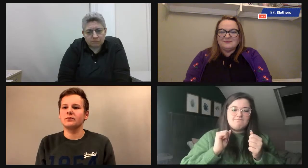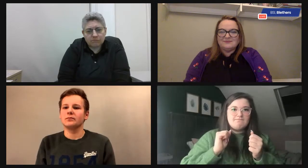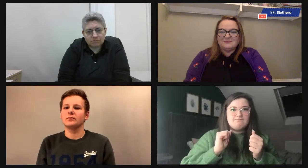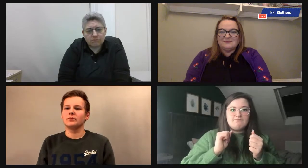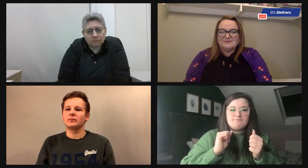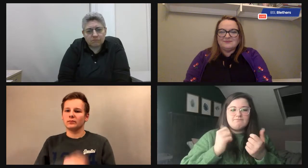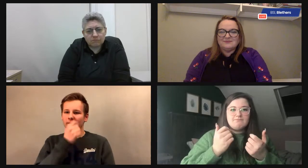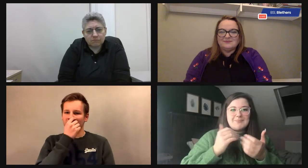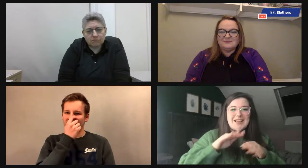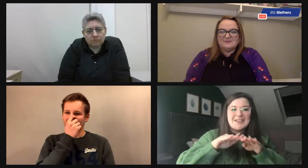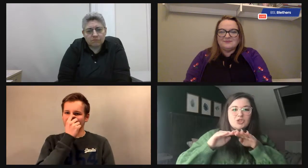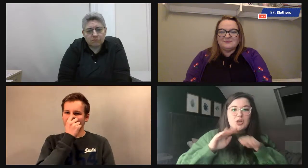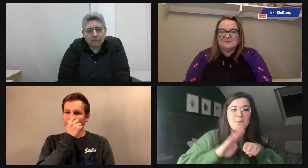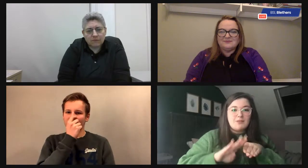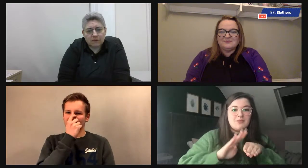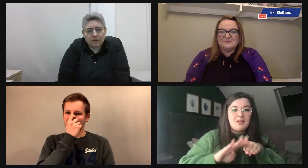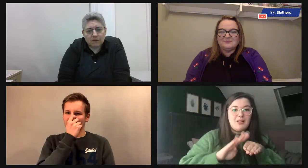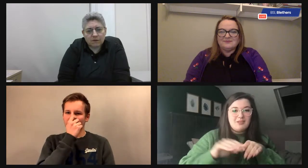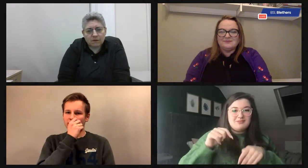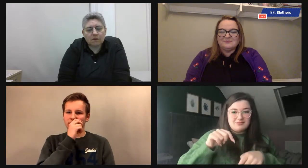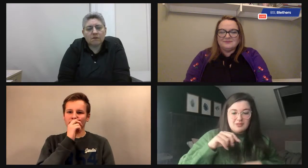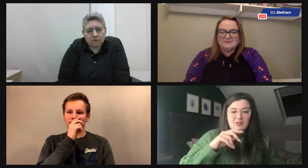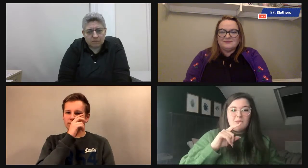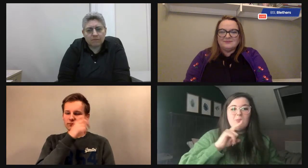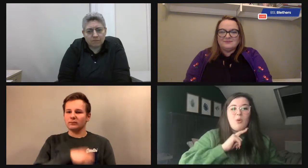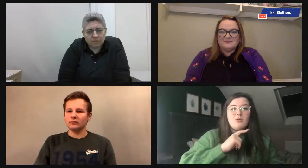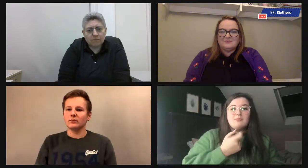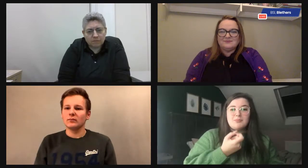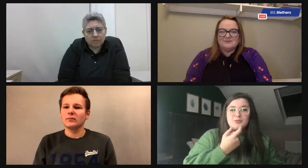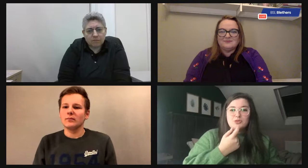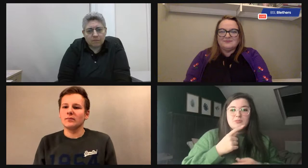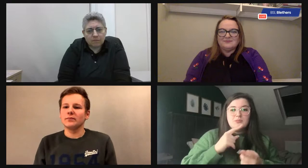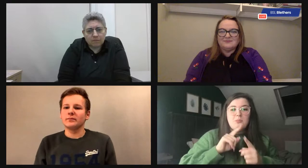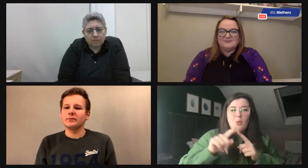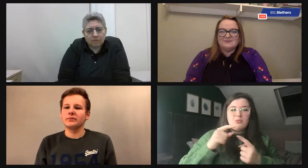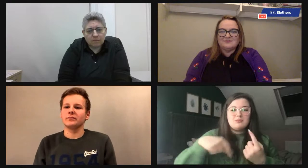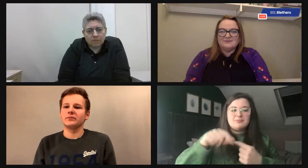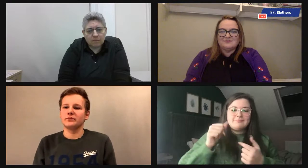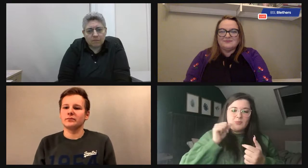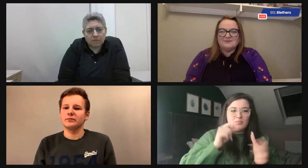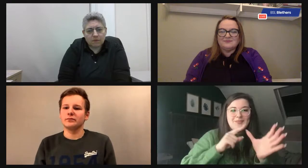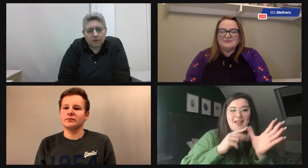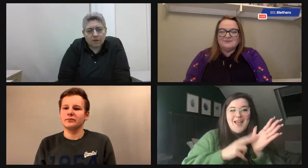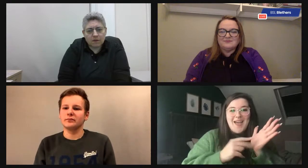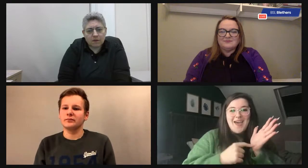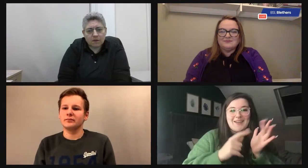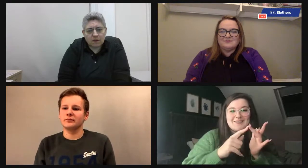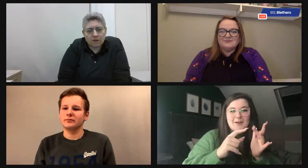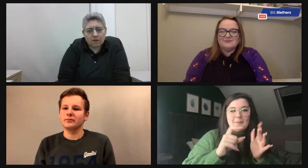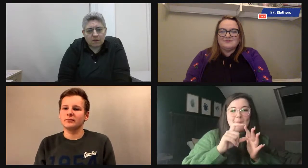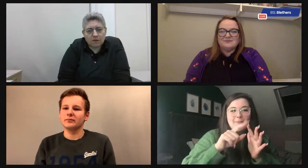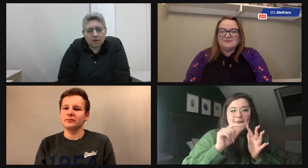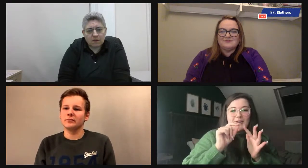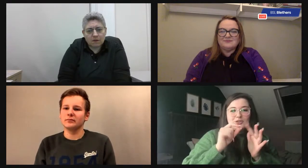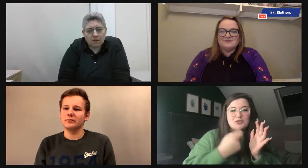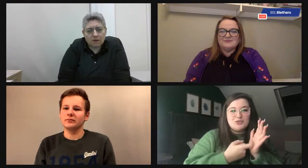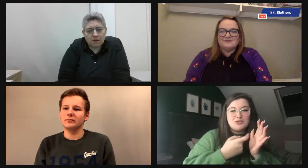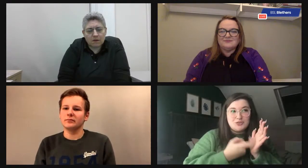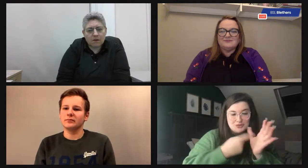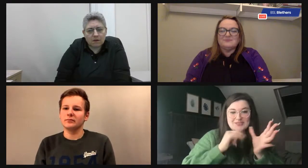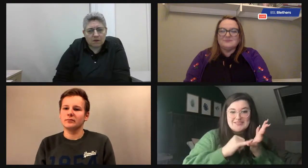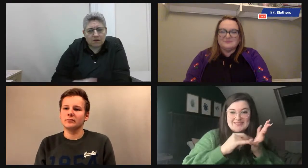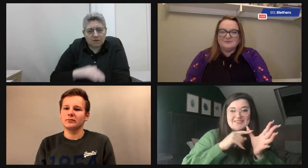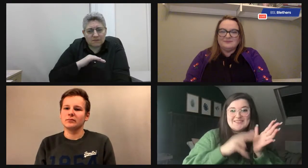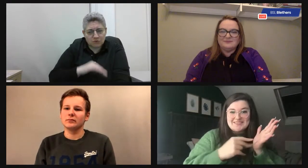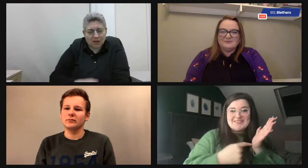as a first start, but medication, can be used, later on. It